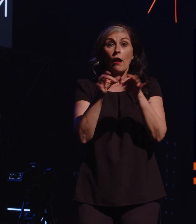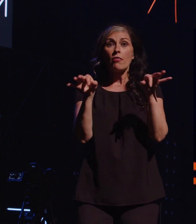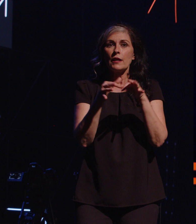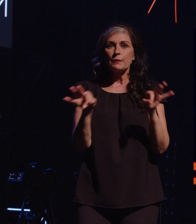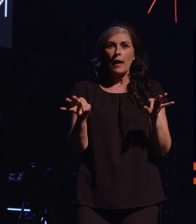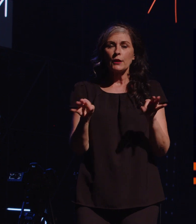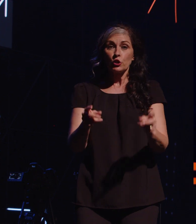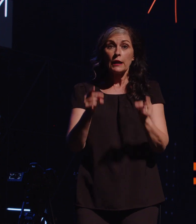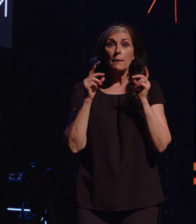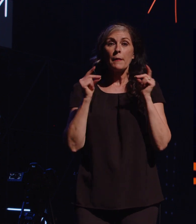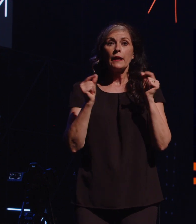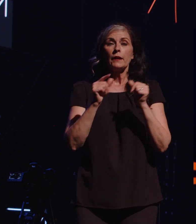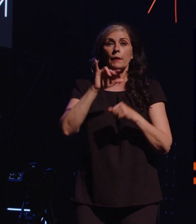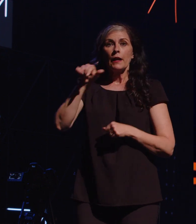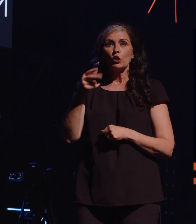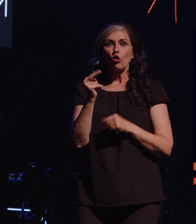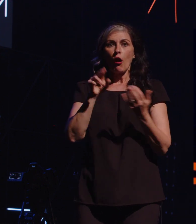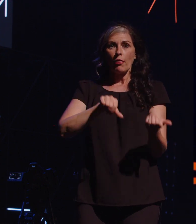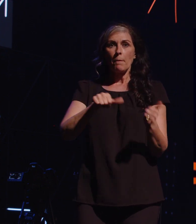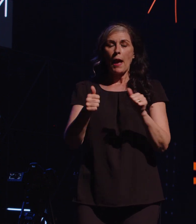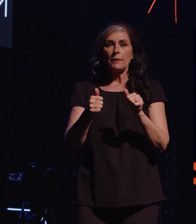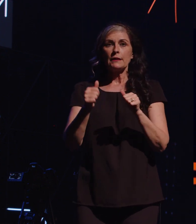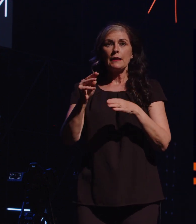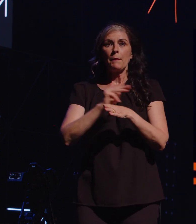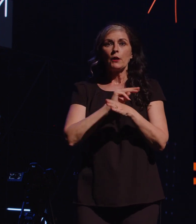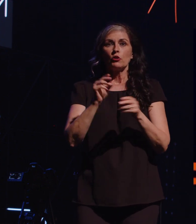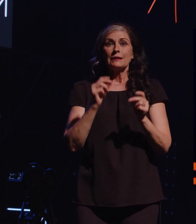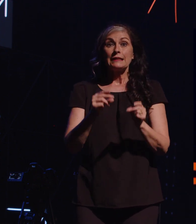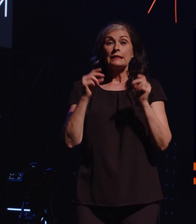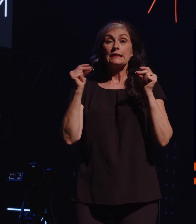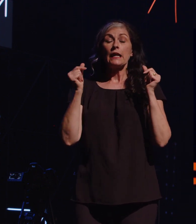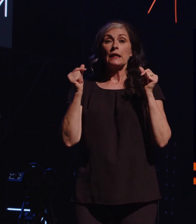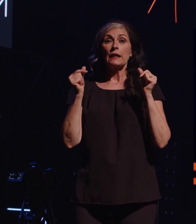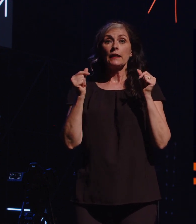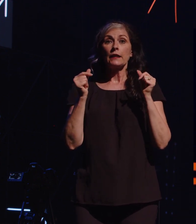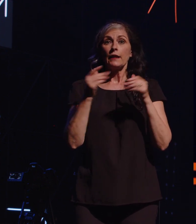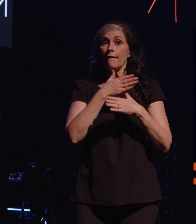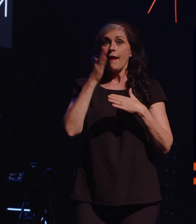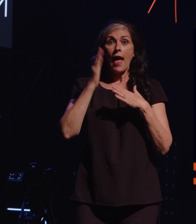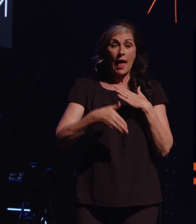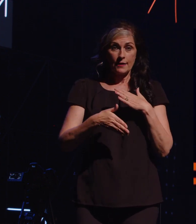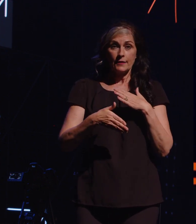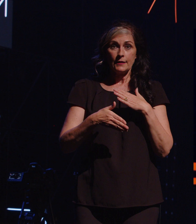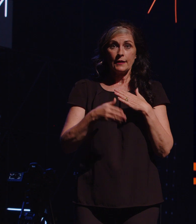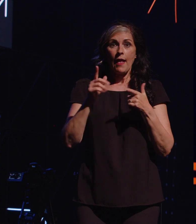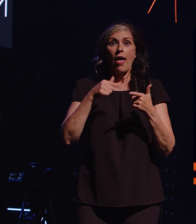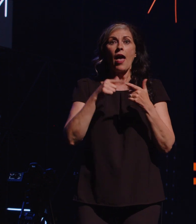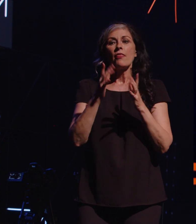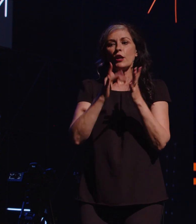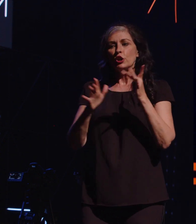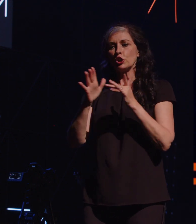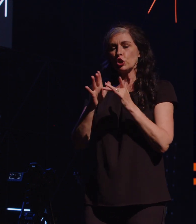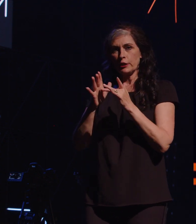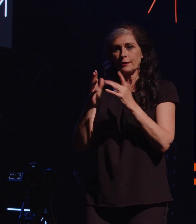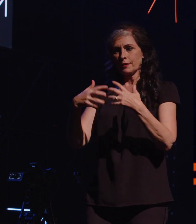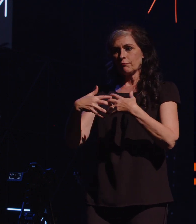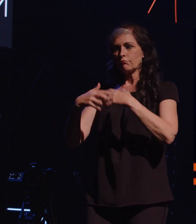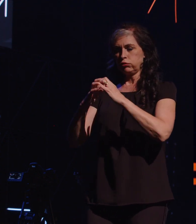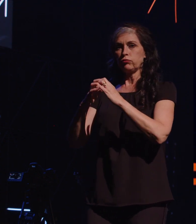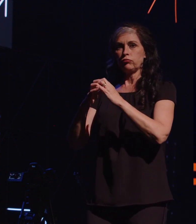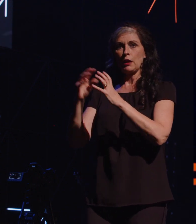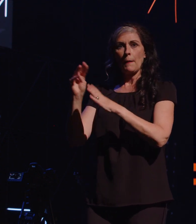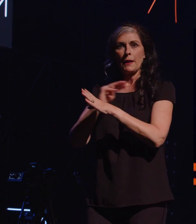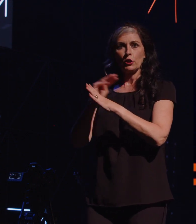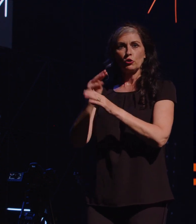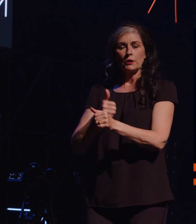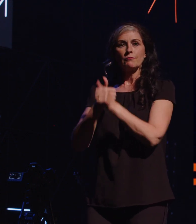passage immediately that John the Baptist's ministry is suddenly going to come to an end, and Jesus' ministry is going to